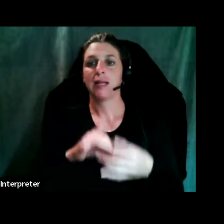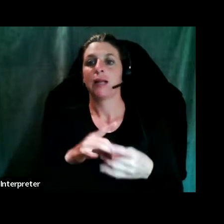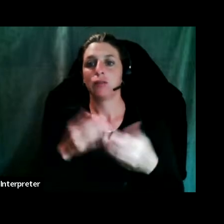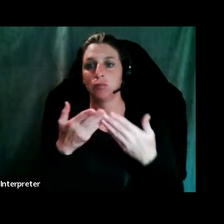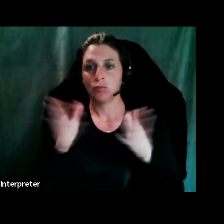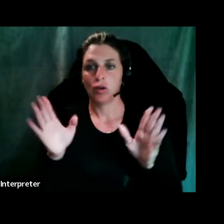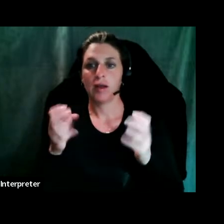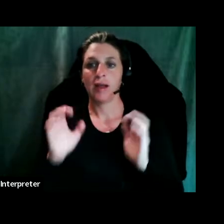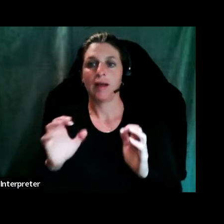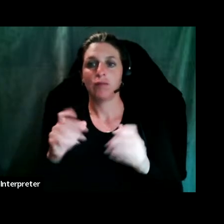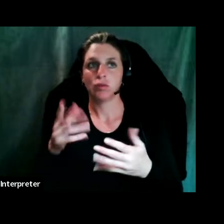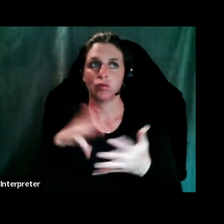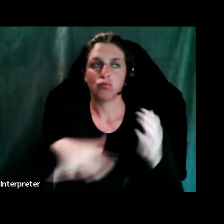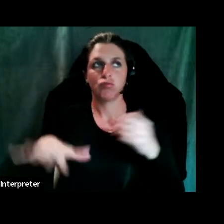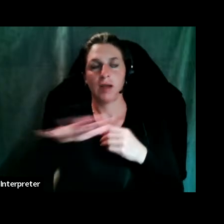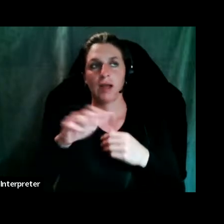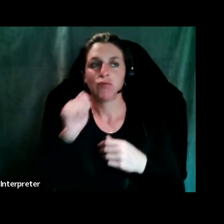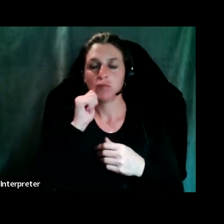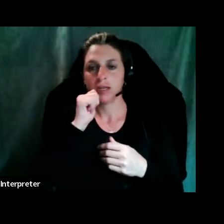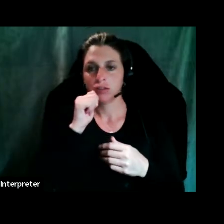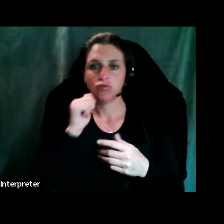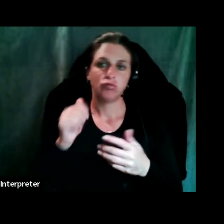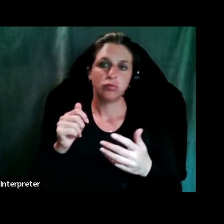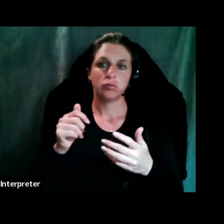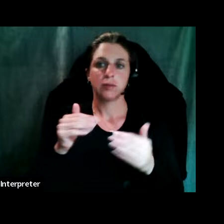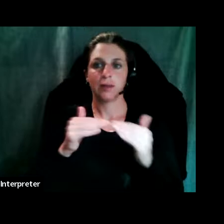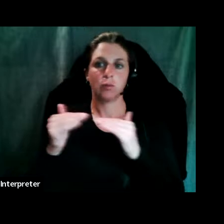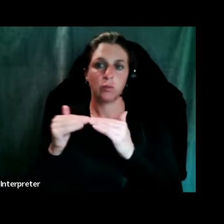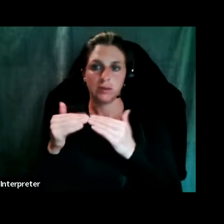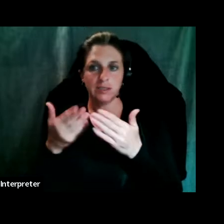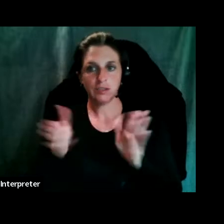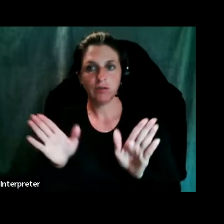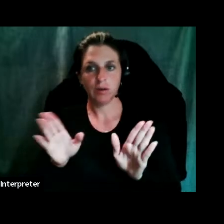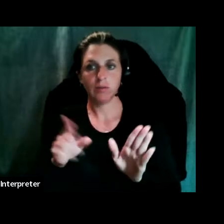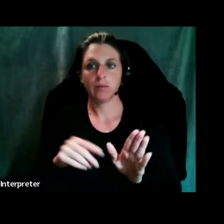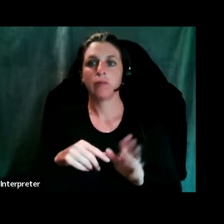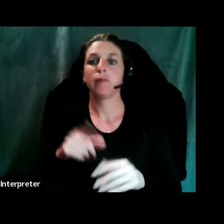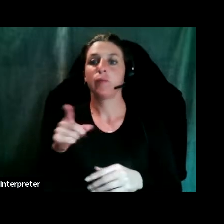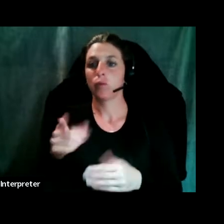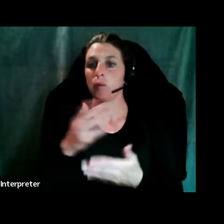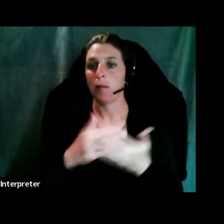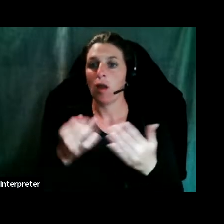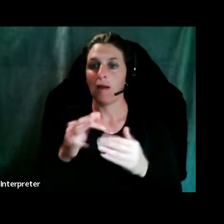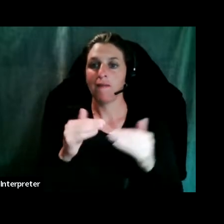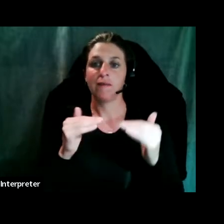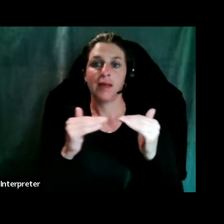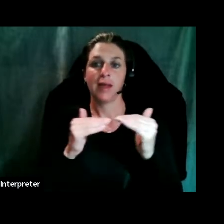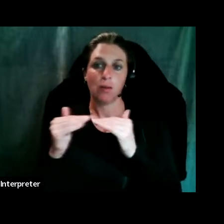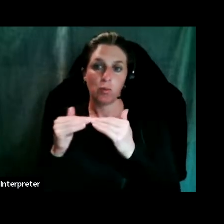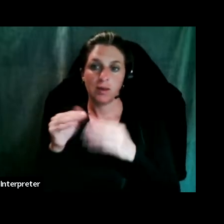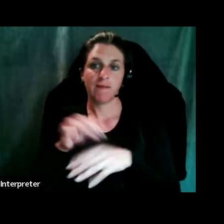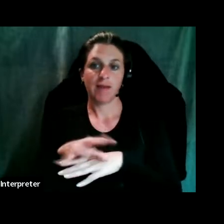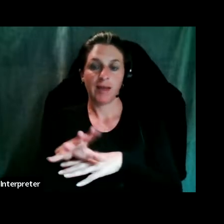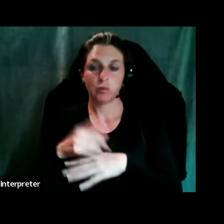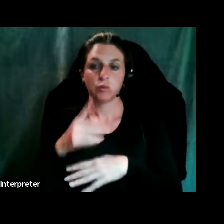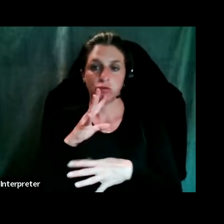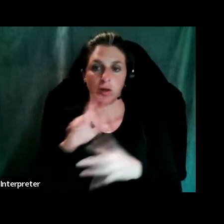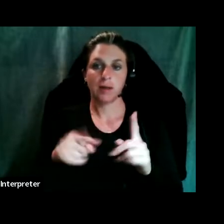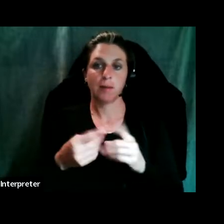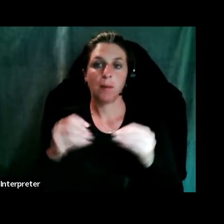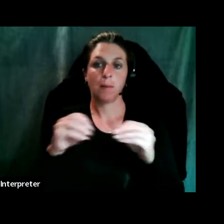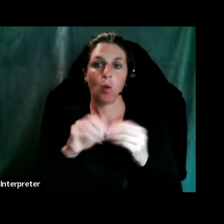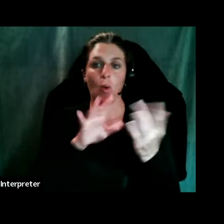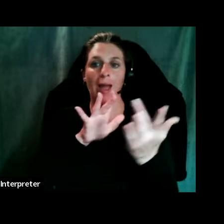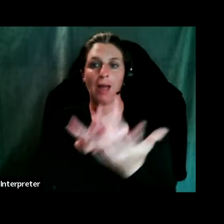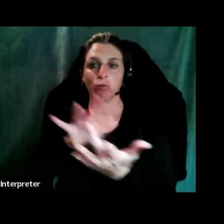in general, right? Just kind of informing our families about that. So, and you're a part of the equity advisory, and so we've talked about some more outreach that needs